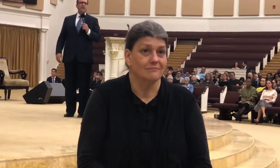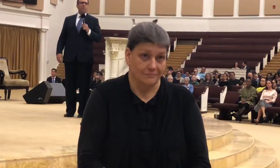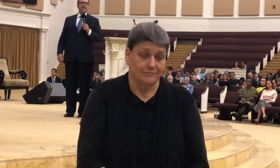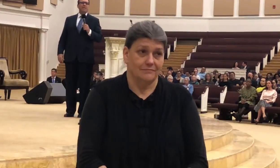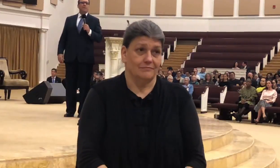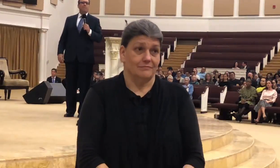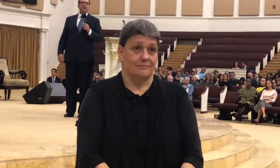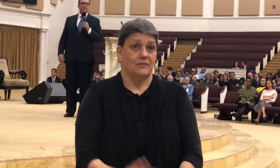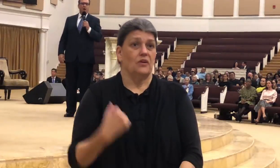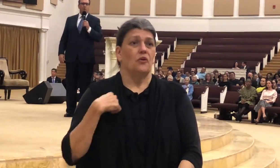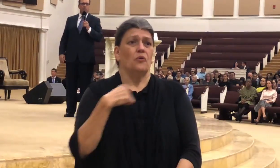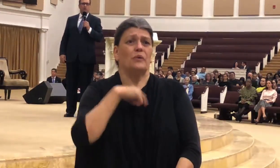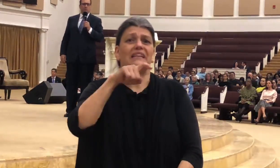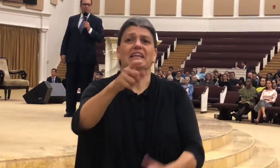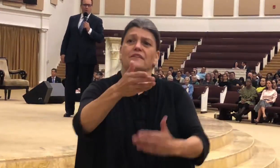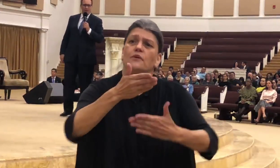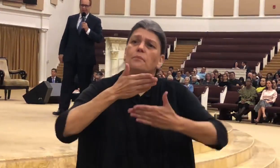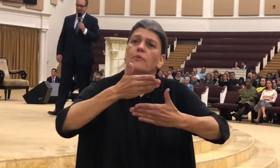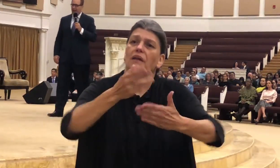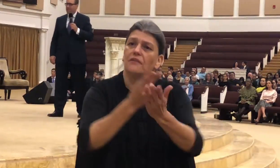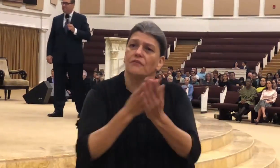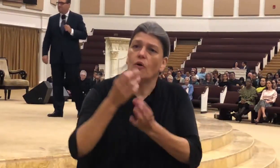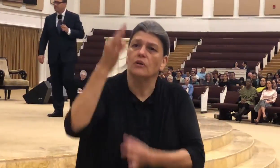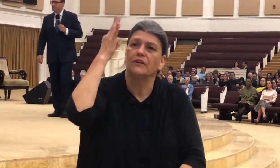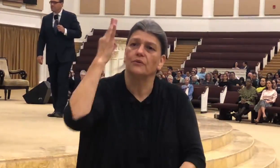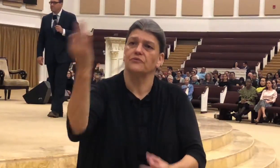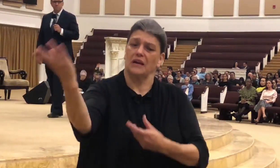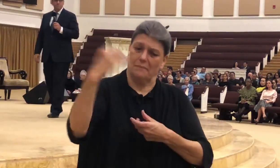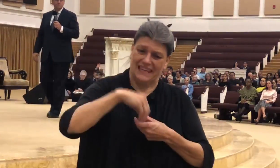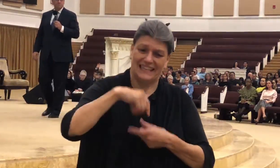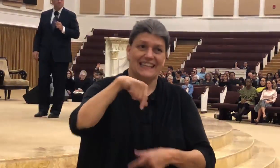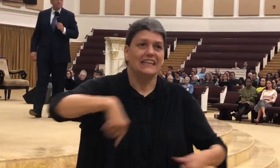That's what we need. We need the breath of the Holy Ghost to blow in here.